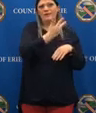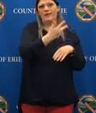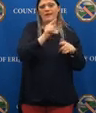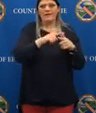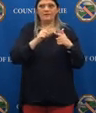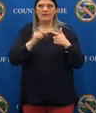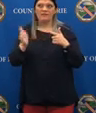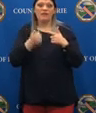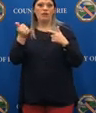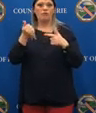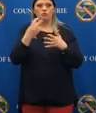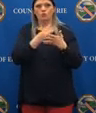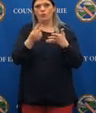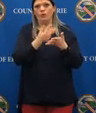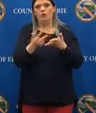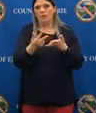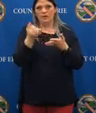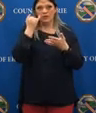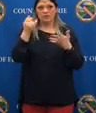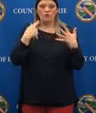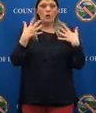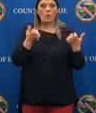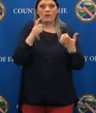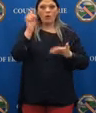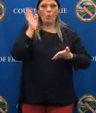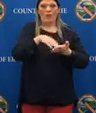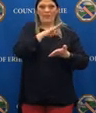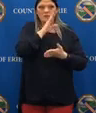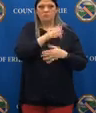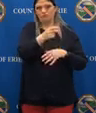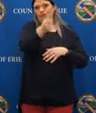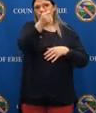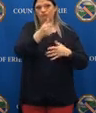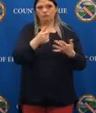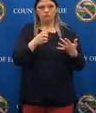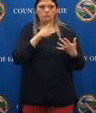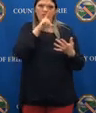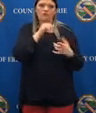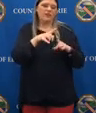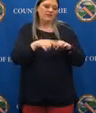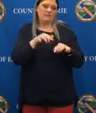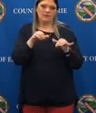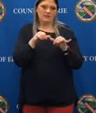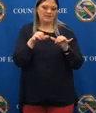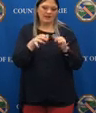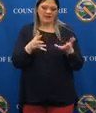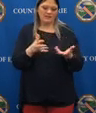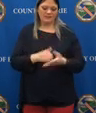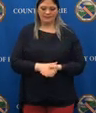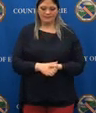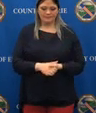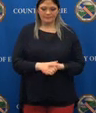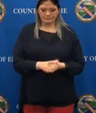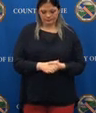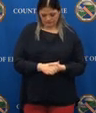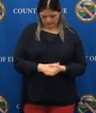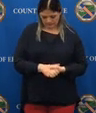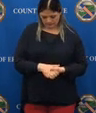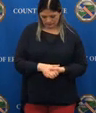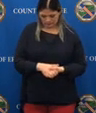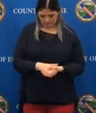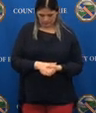3 weeks if we were seeking 1,000 beds all at once. So it really depends on the size.